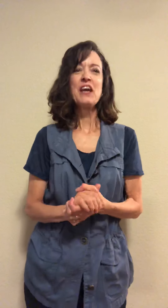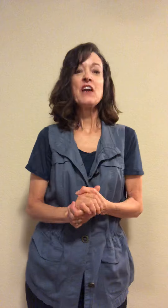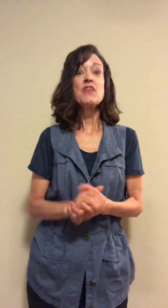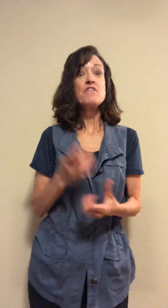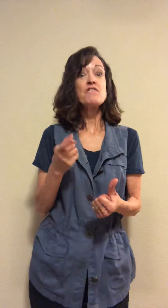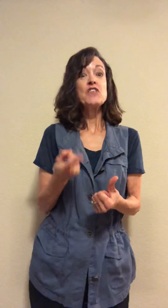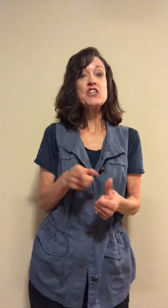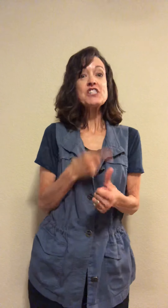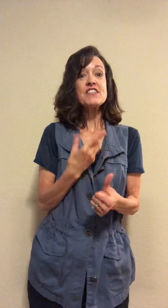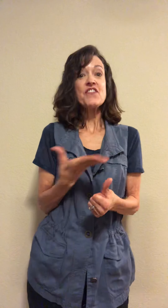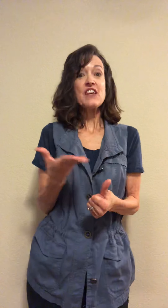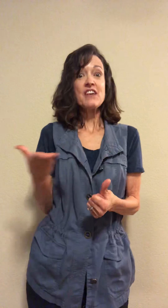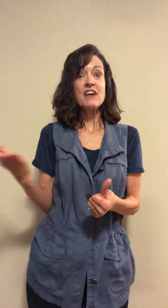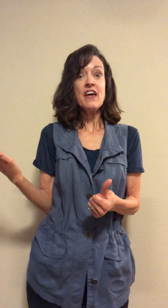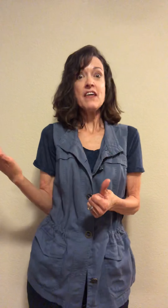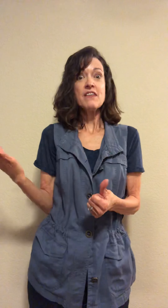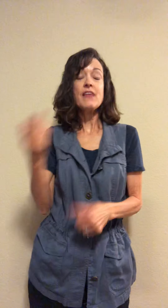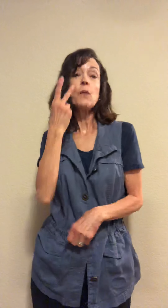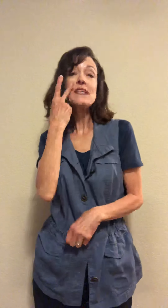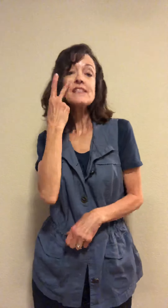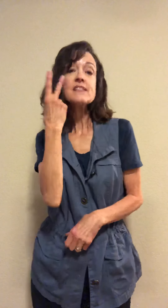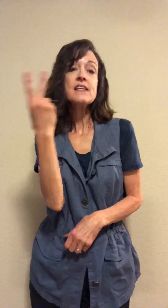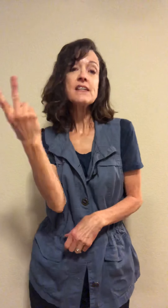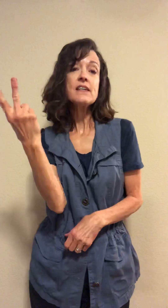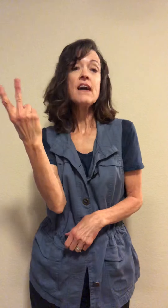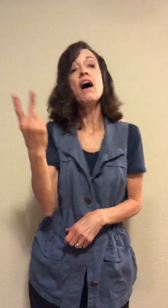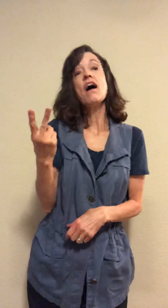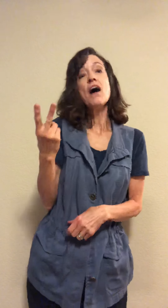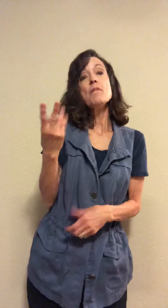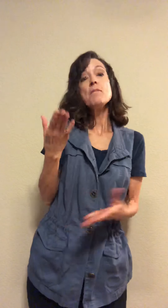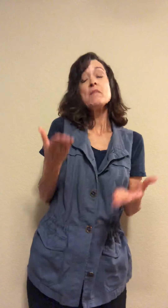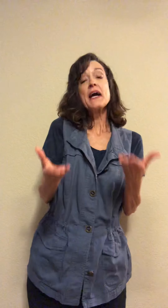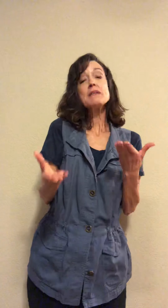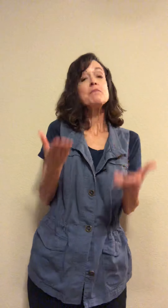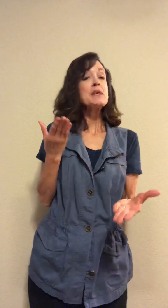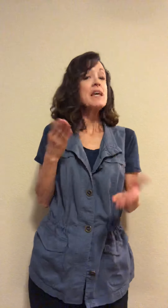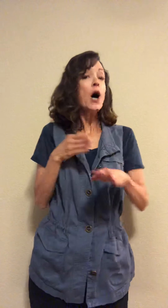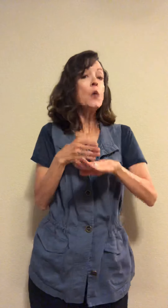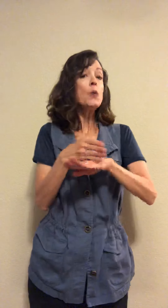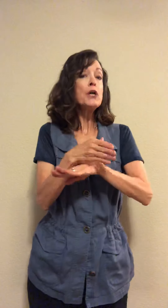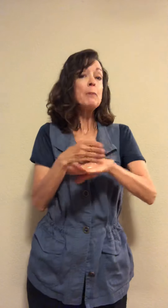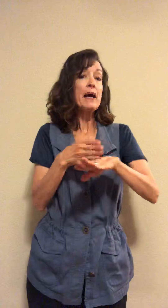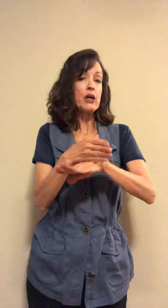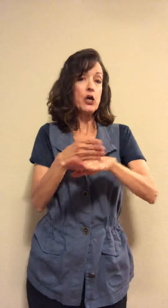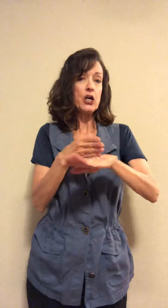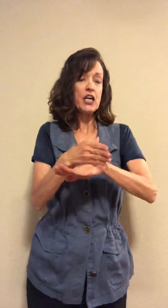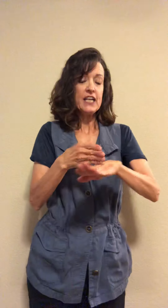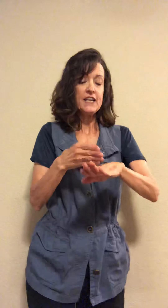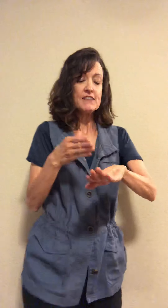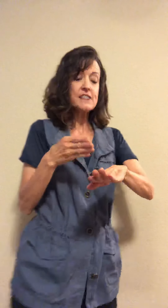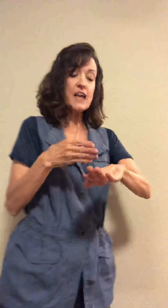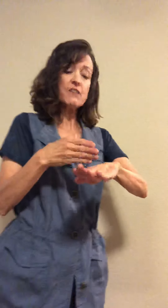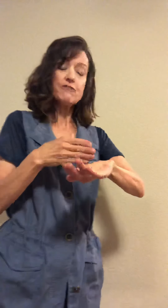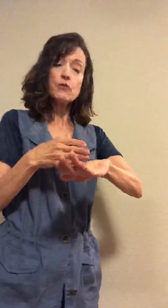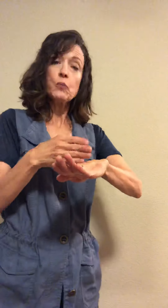The first thing that we see might be a woodpecker. And the sign for